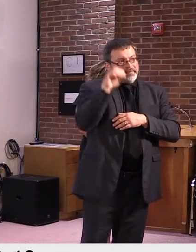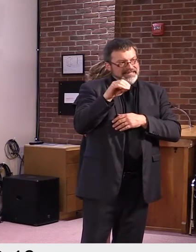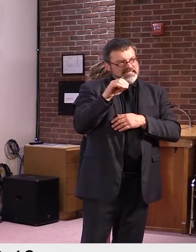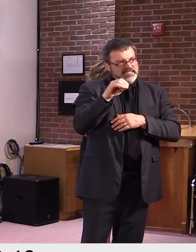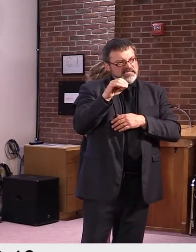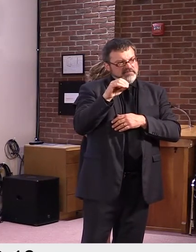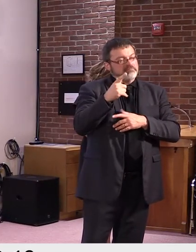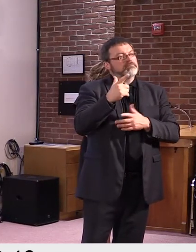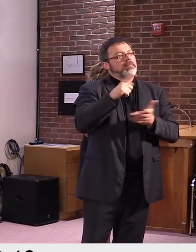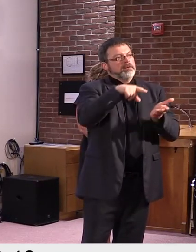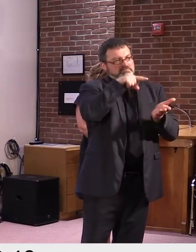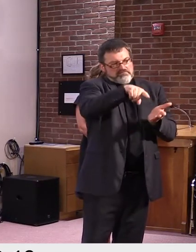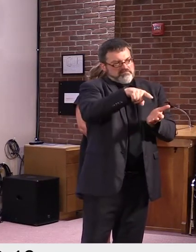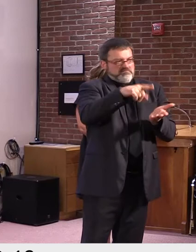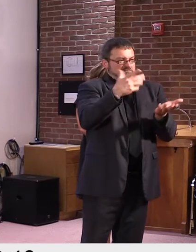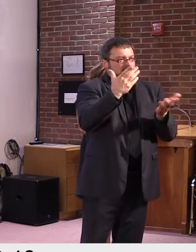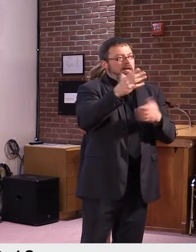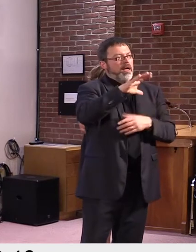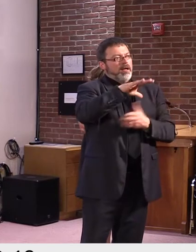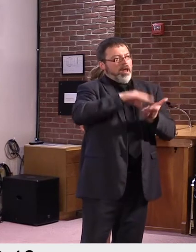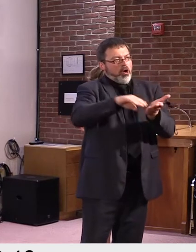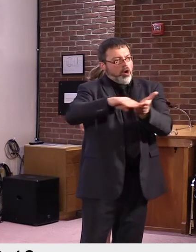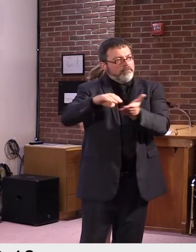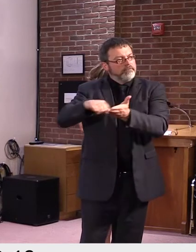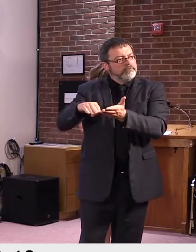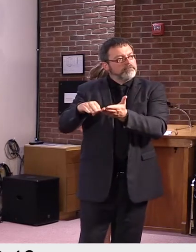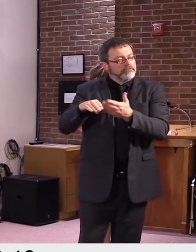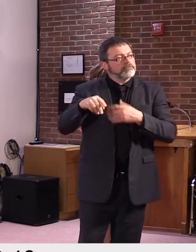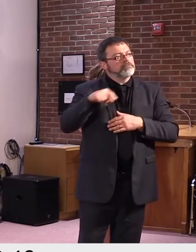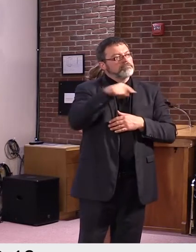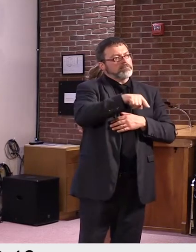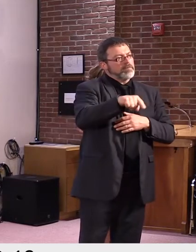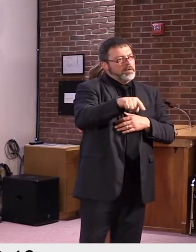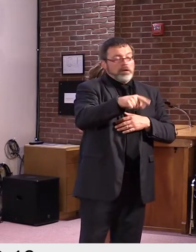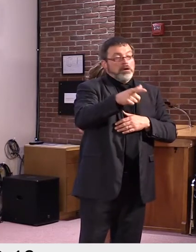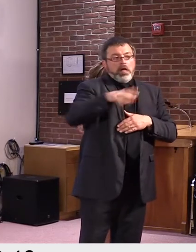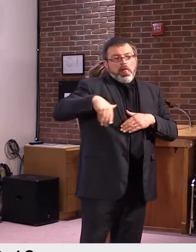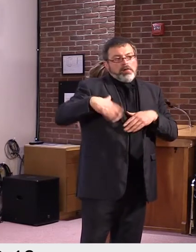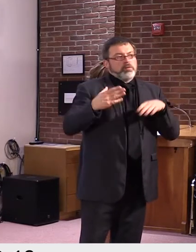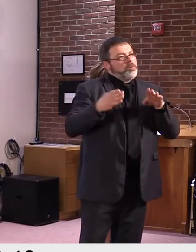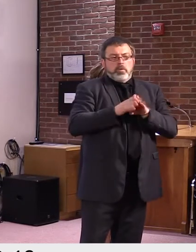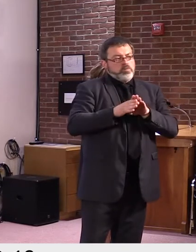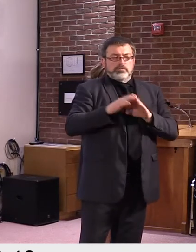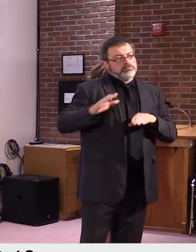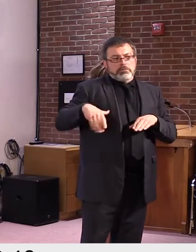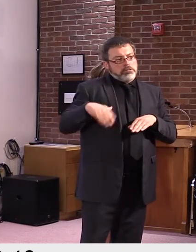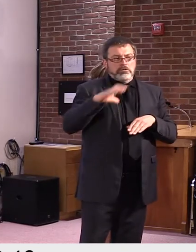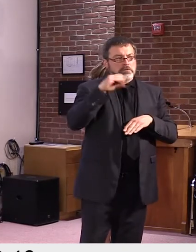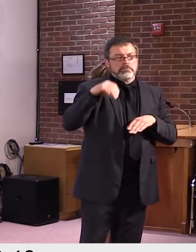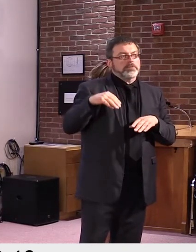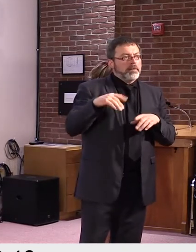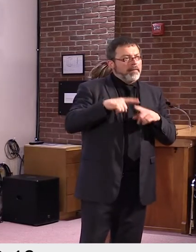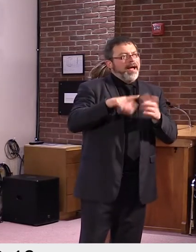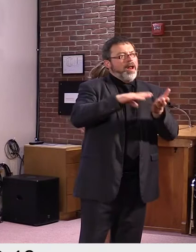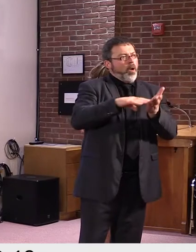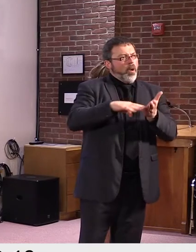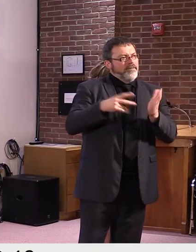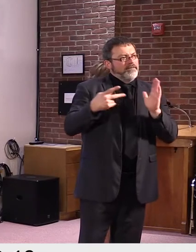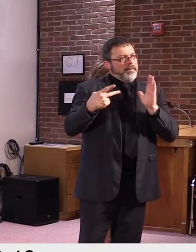the restaurants or hospitality, do you think that we could see maybe more companies like Darn